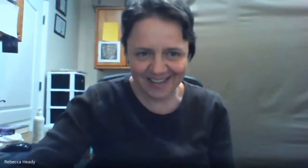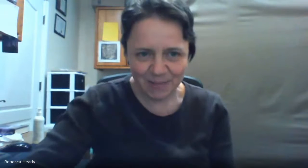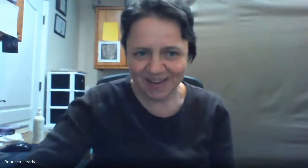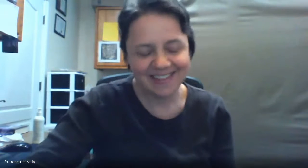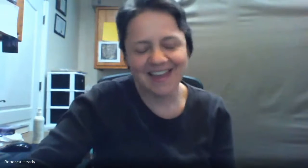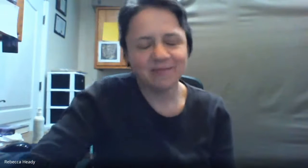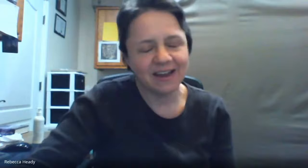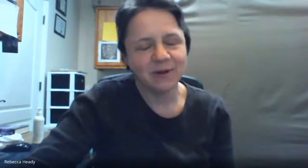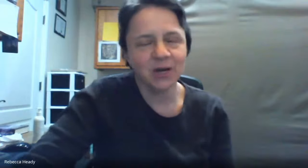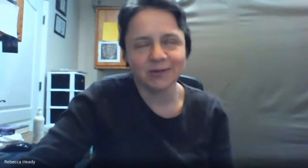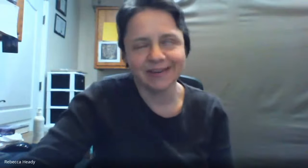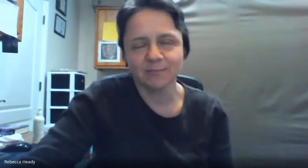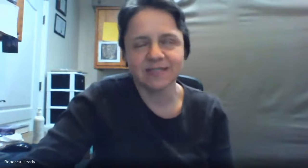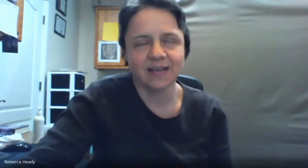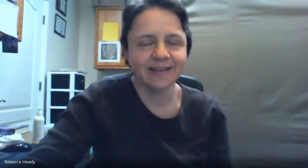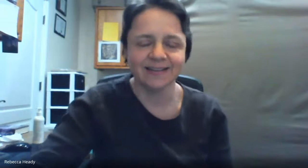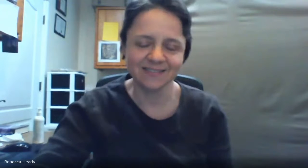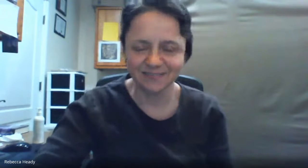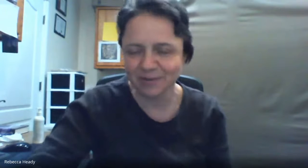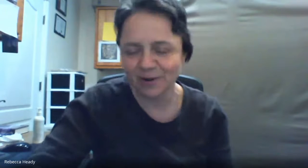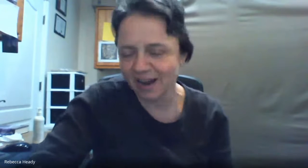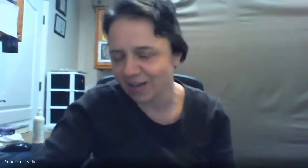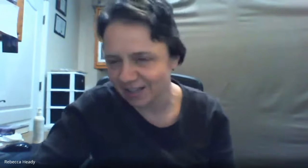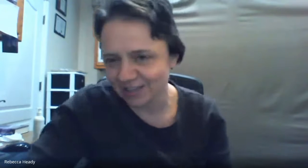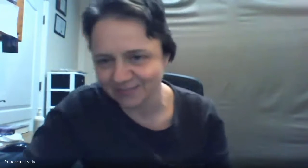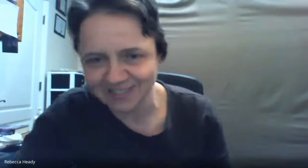Yep, they even have their own name sign for their hair color.